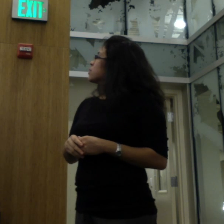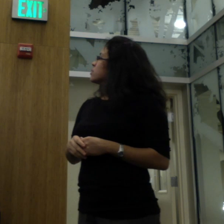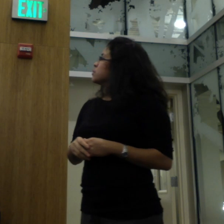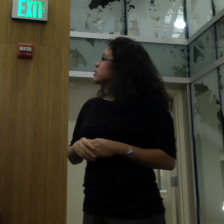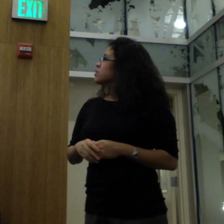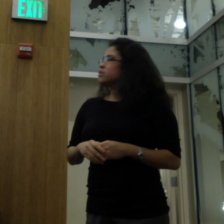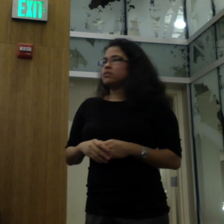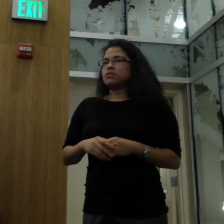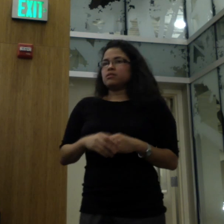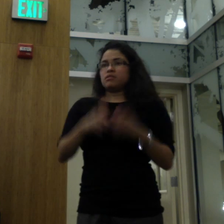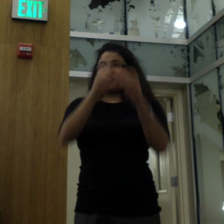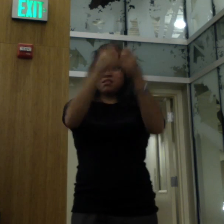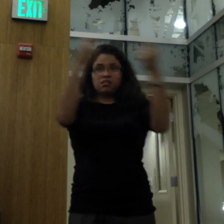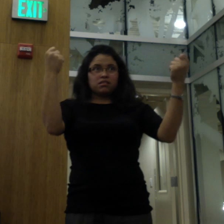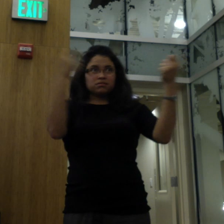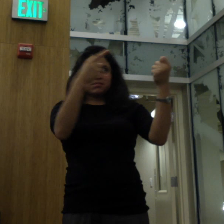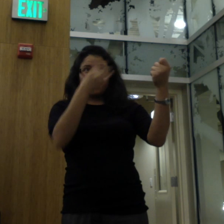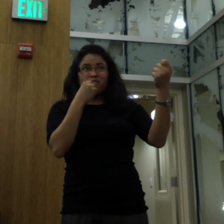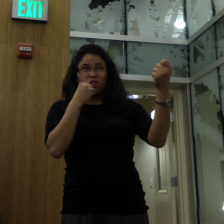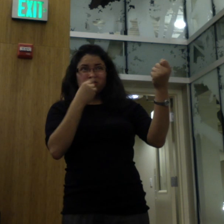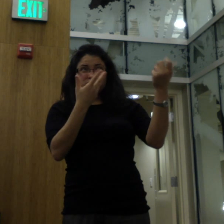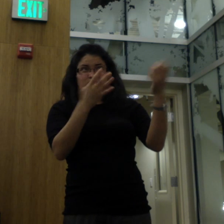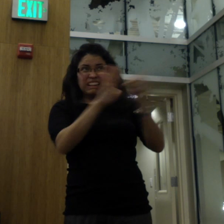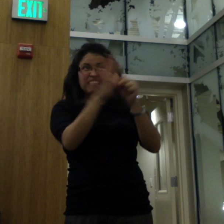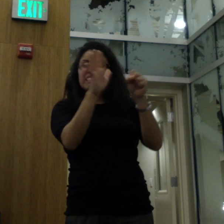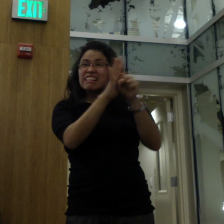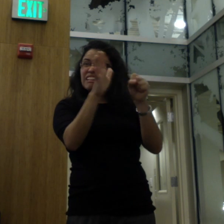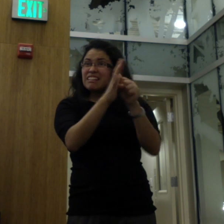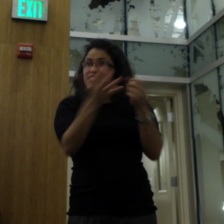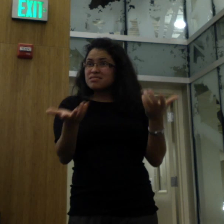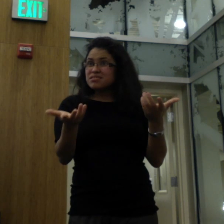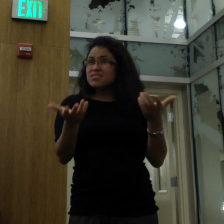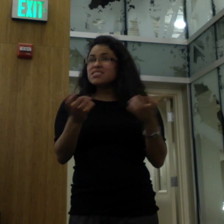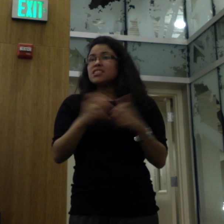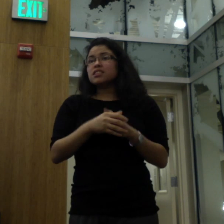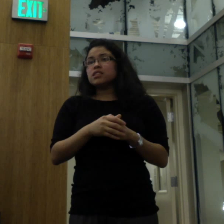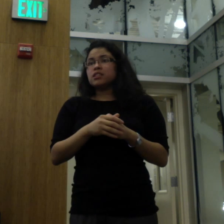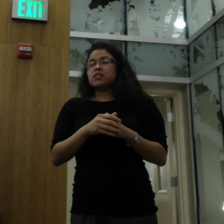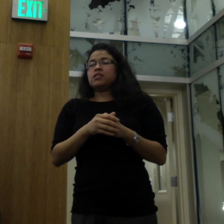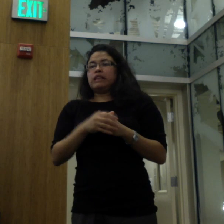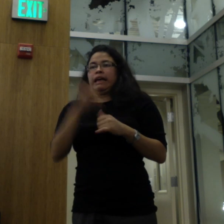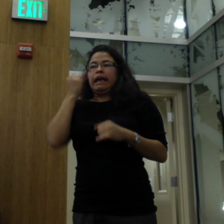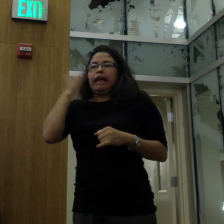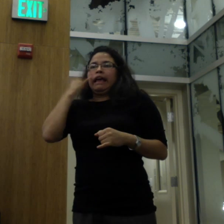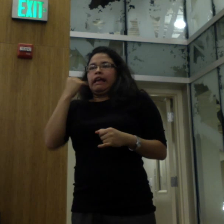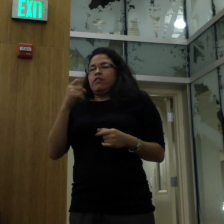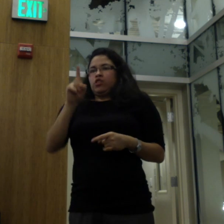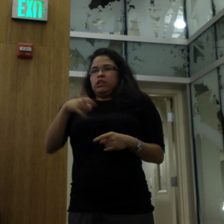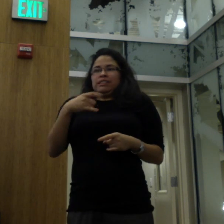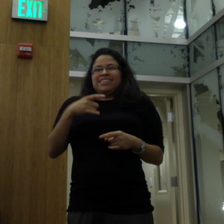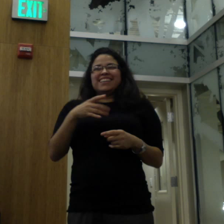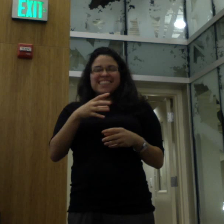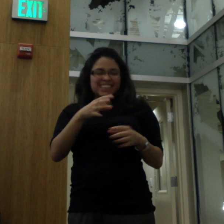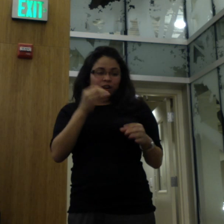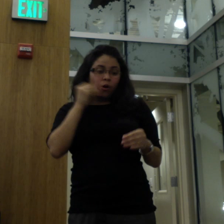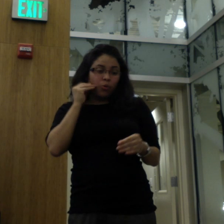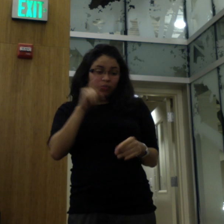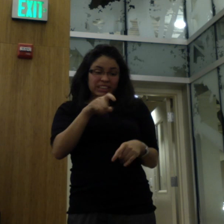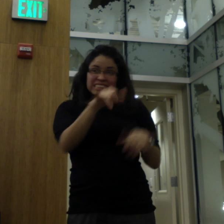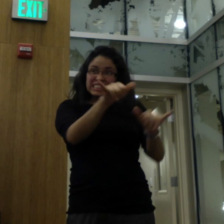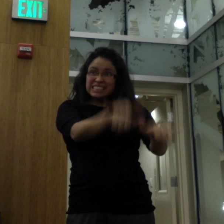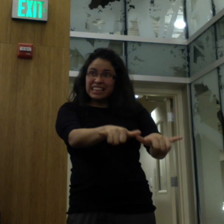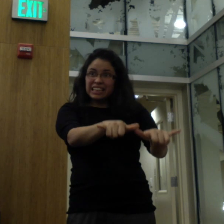in your cupboard, how long can you live on everything that's in your cupboard? Let's say you have to stay at home for the next week. Could you do it with